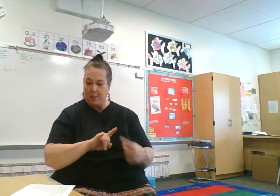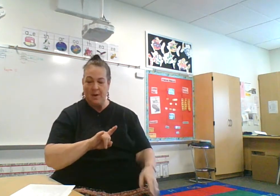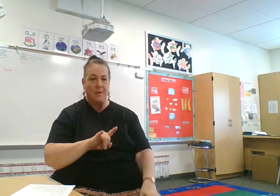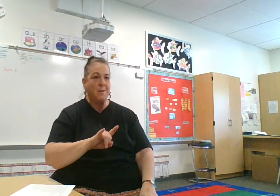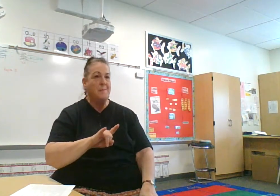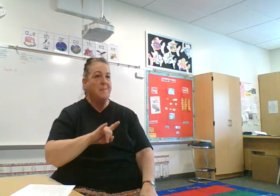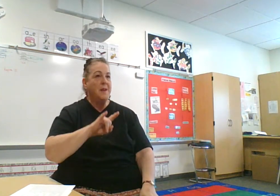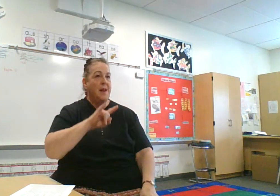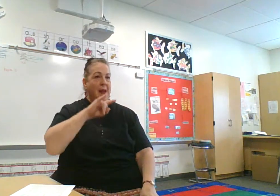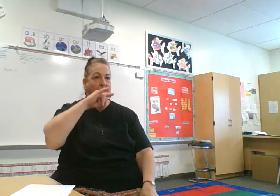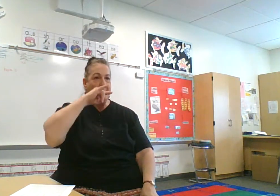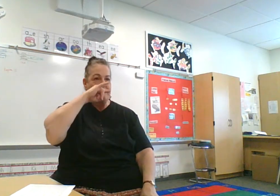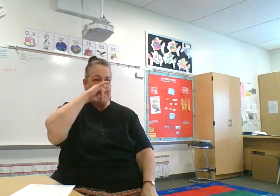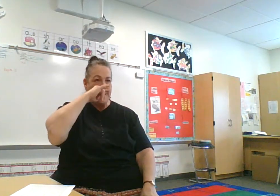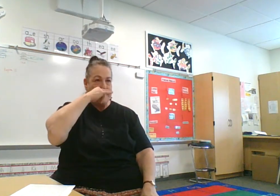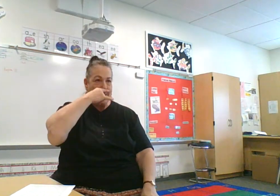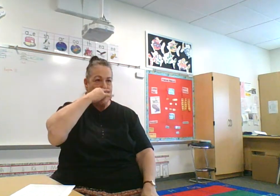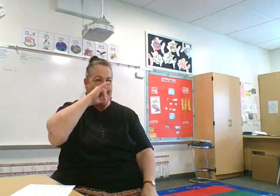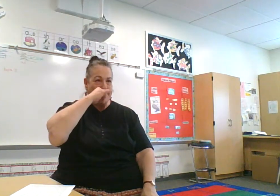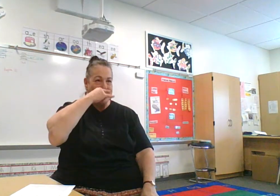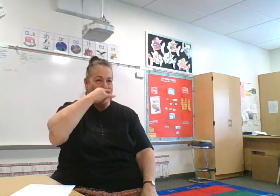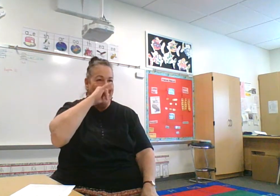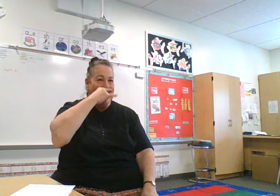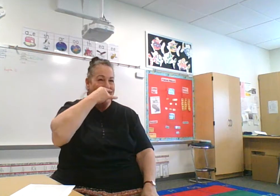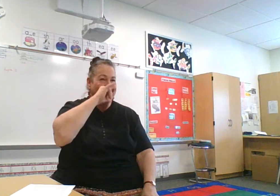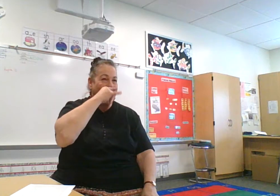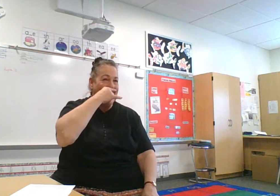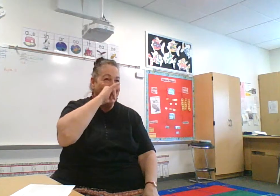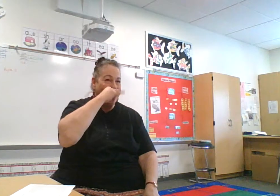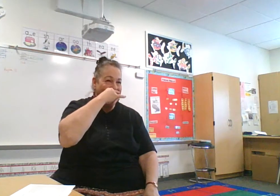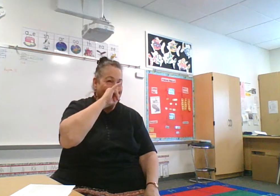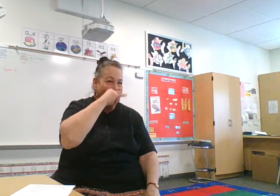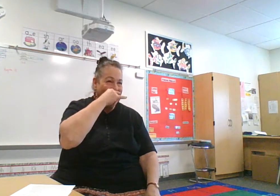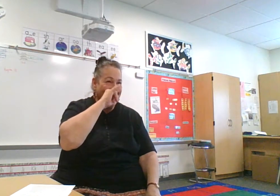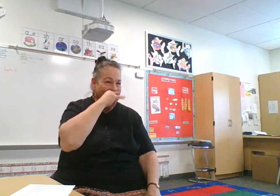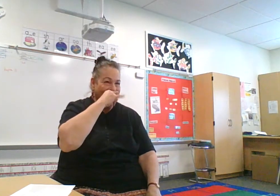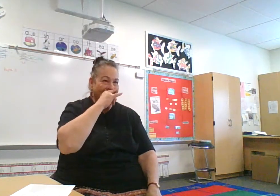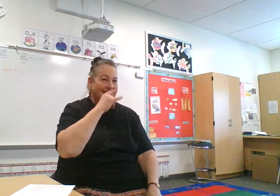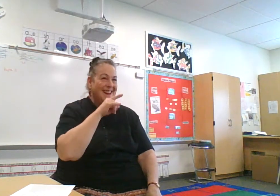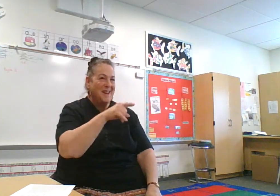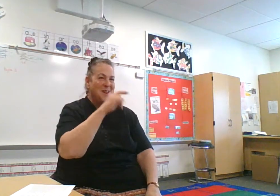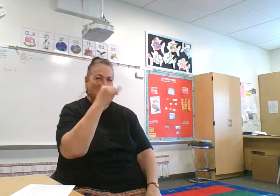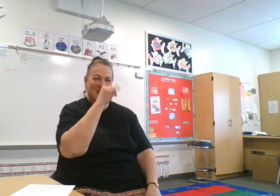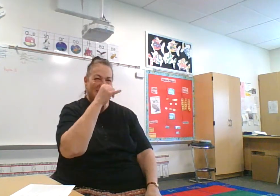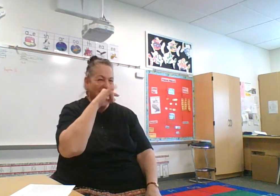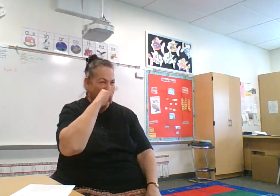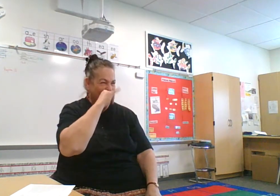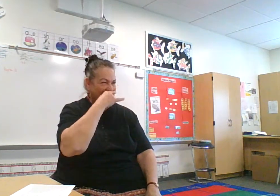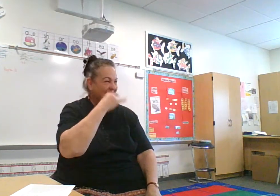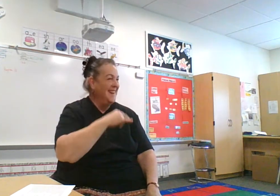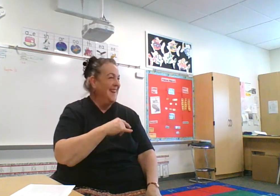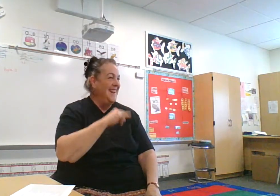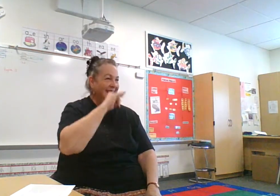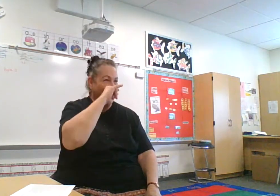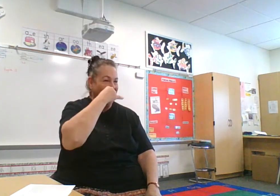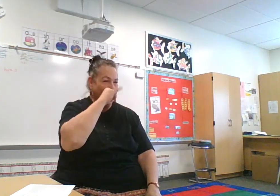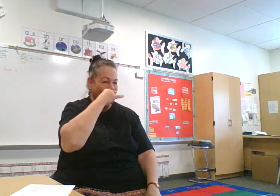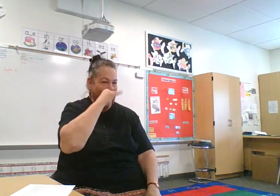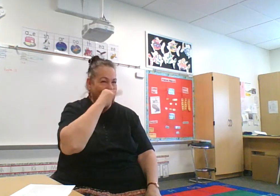pointer. And put it under your nose. That's kid. Kid? You silly kid. Kid.